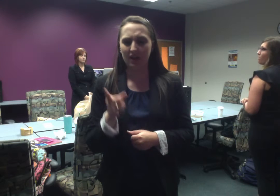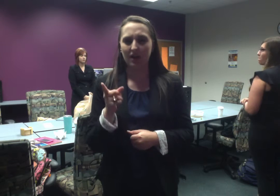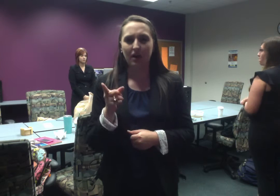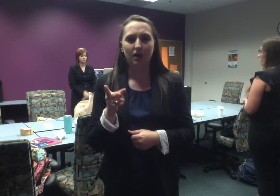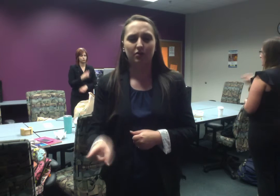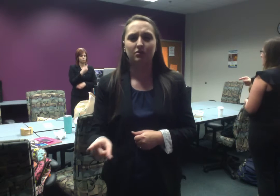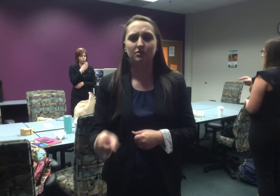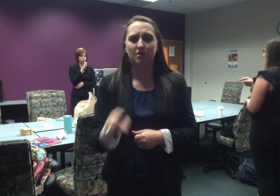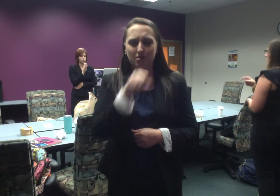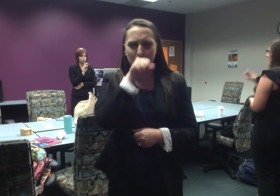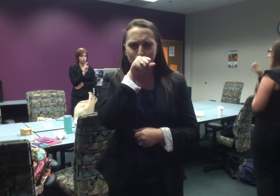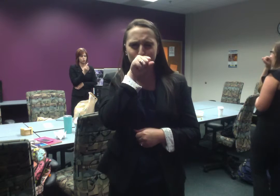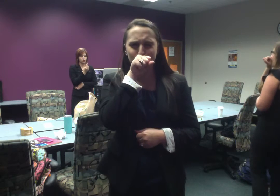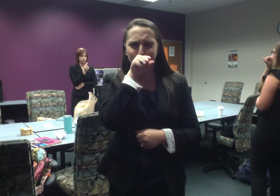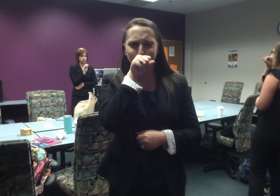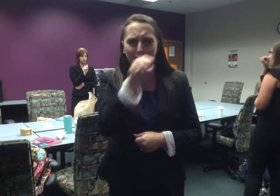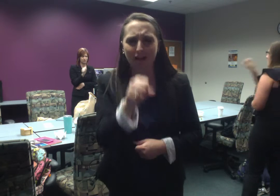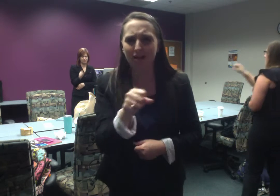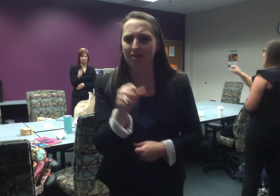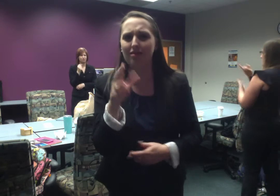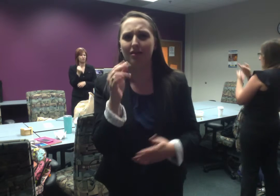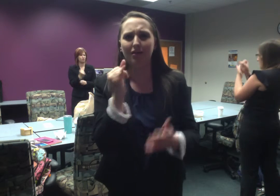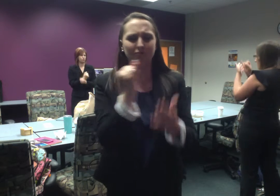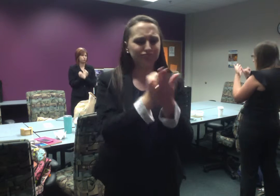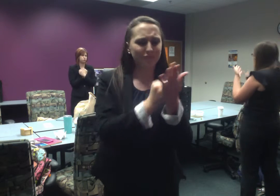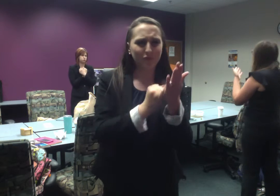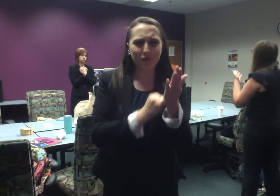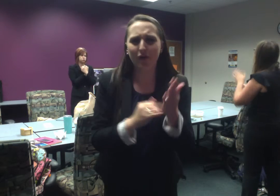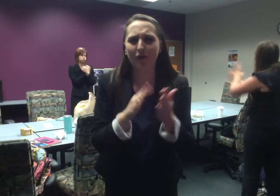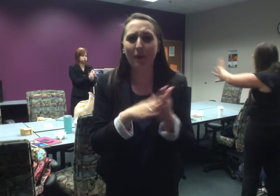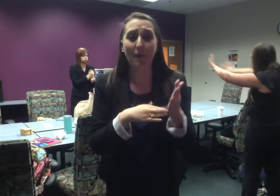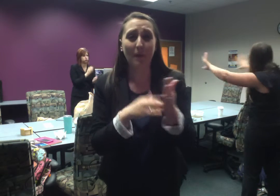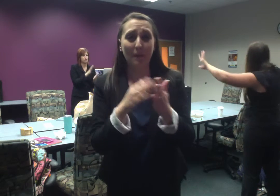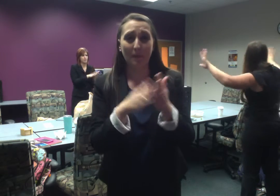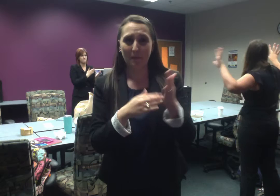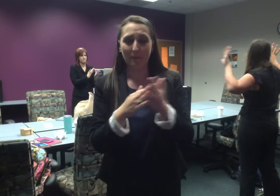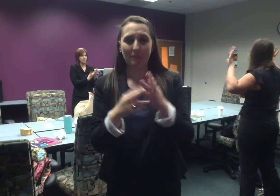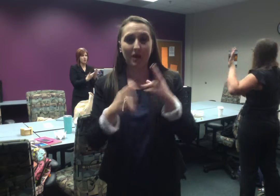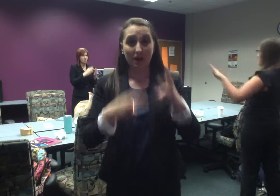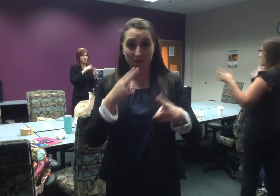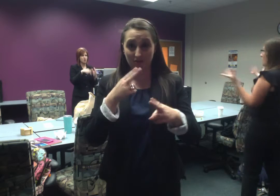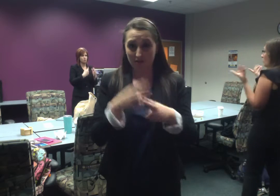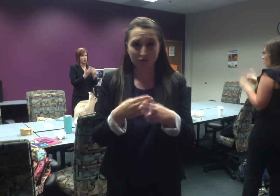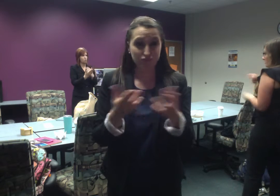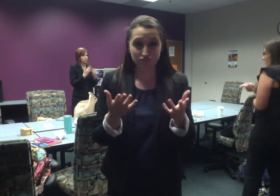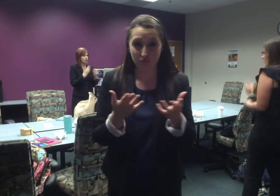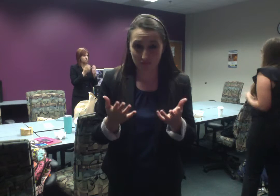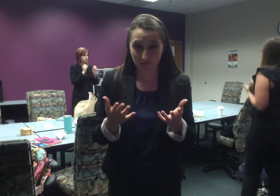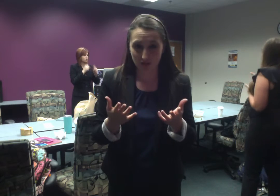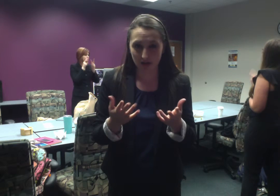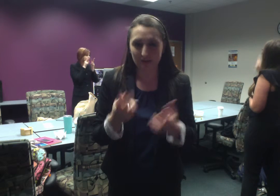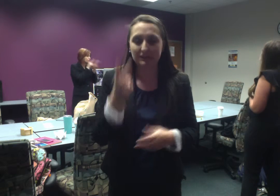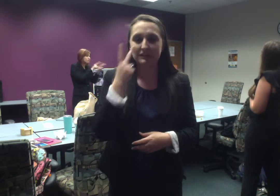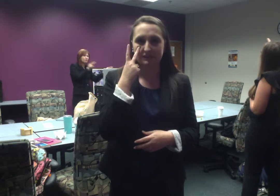the things that were around her. When she was in New York, she painted about the big city. And we have